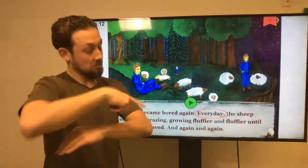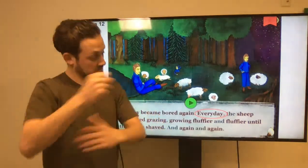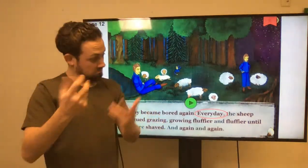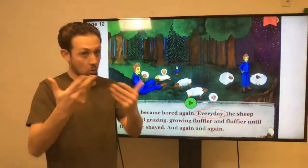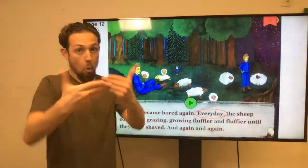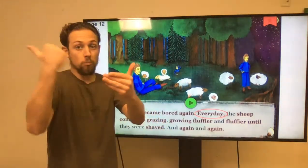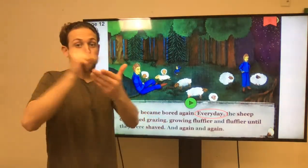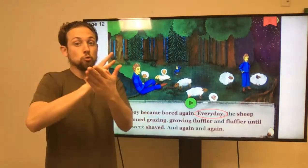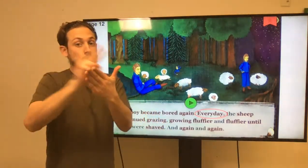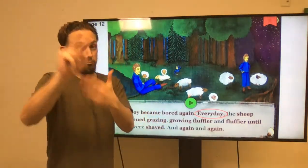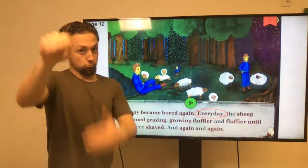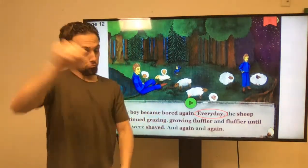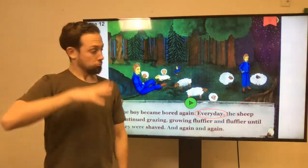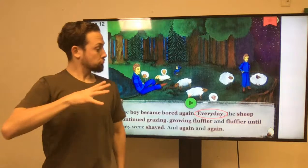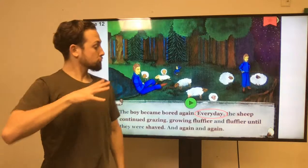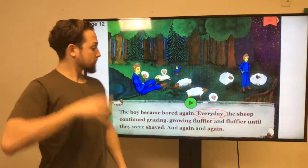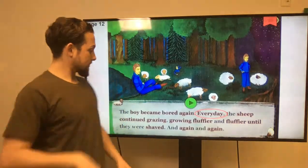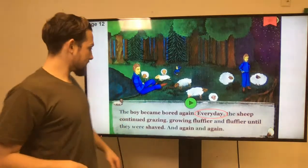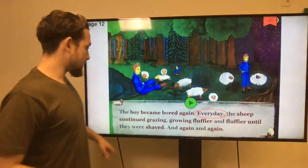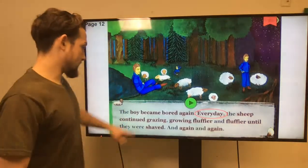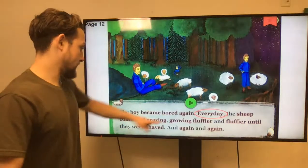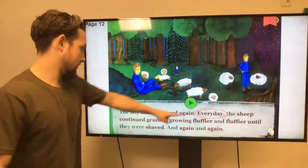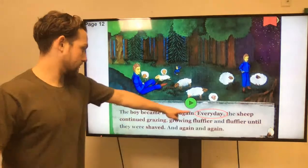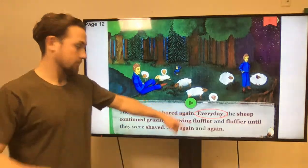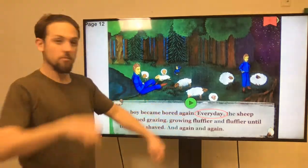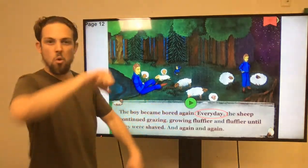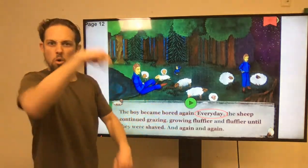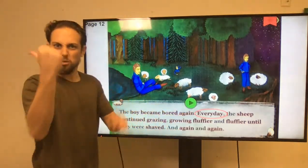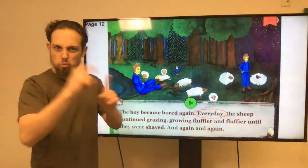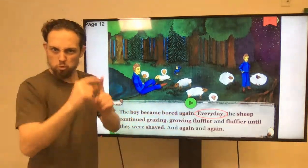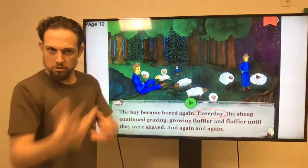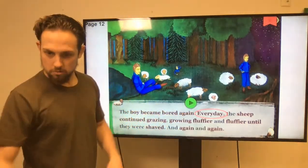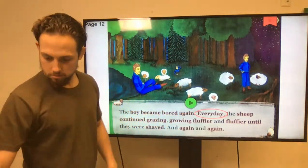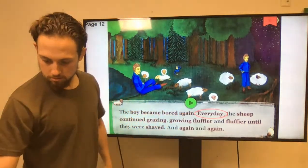he was doing it for. Could be 12 days, which would be 2 weeks. Could be more.